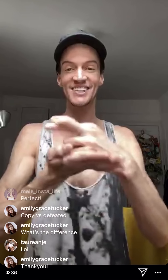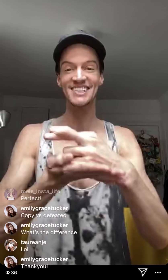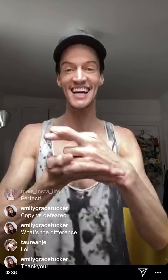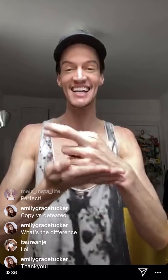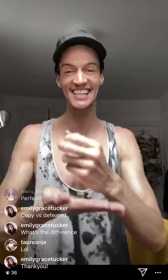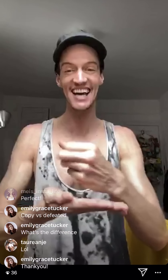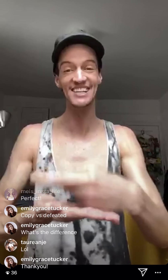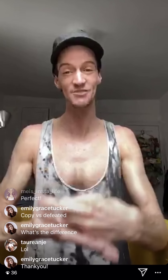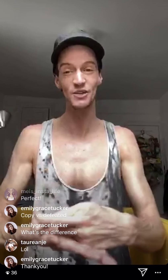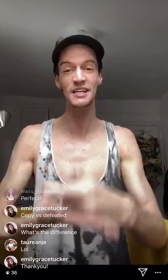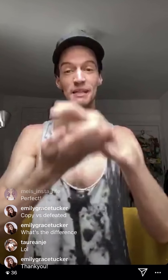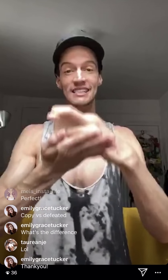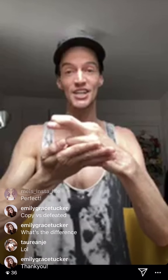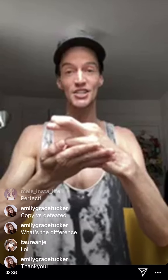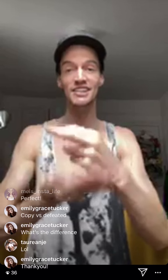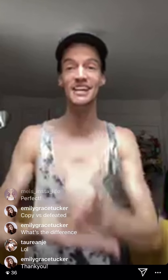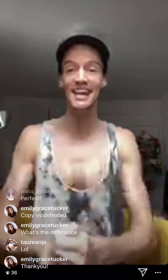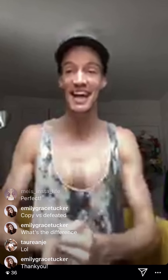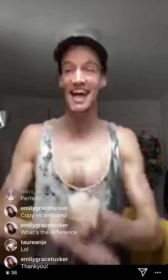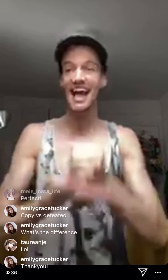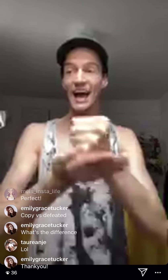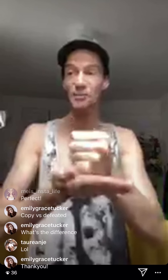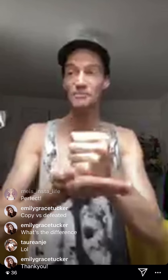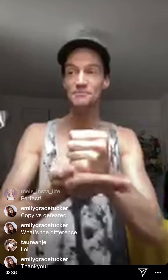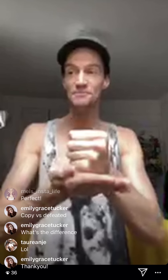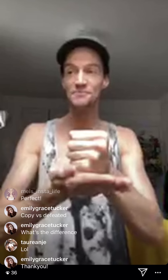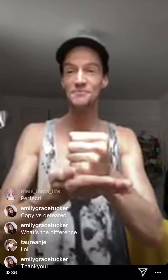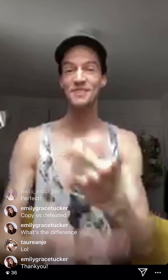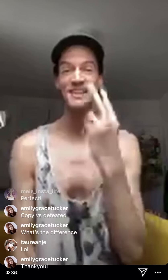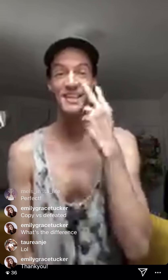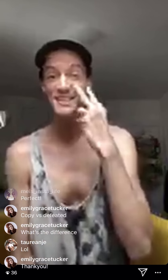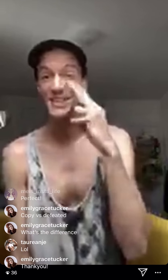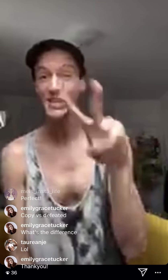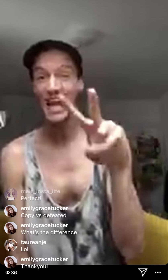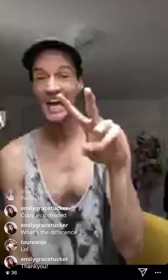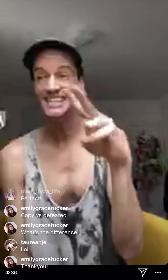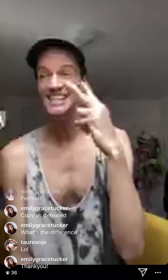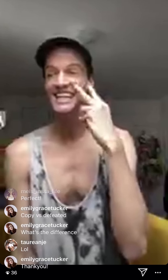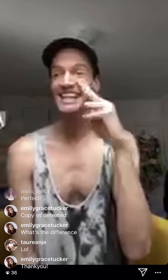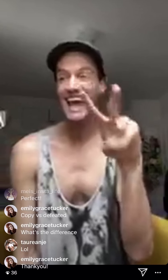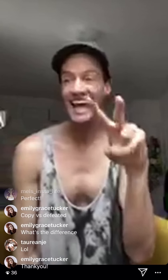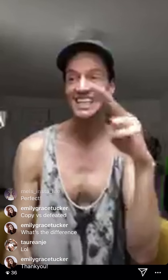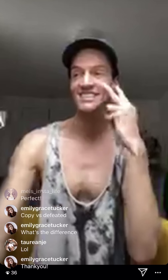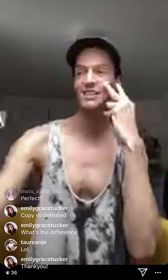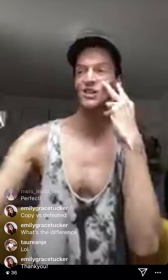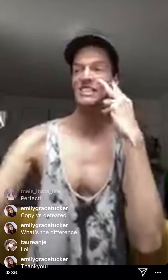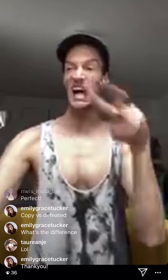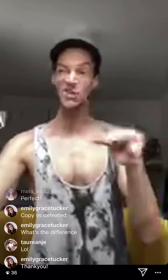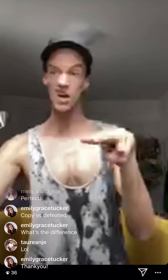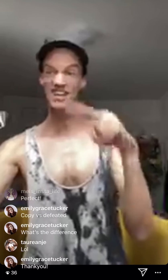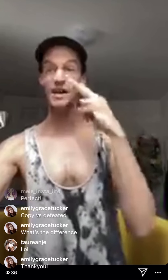sign. Yeah, rehabilitation, help. To look at, gaze, look down on,